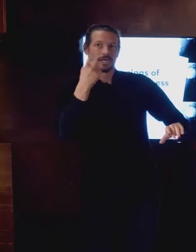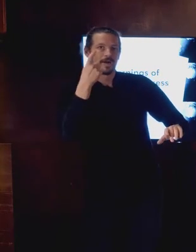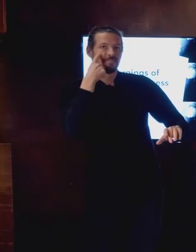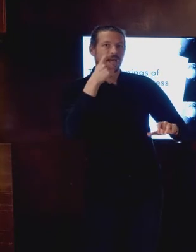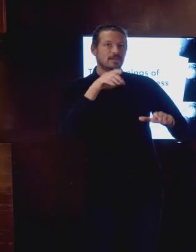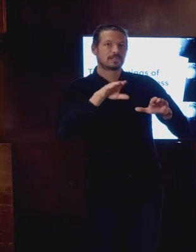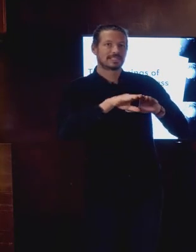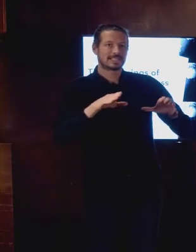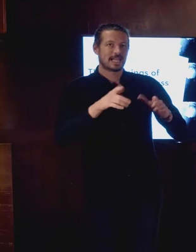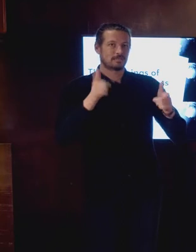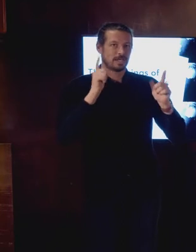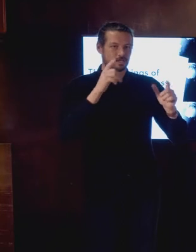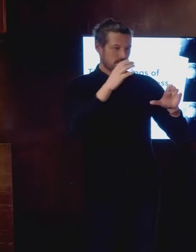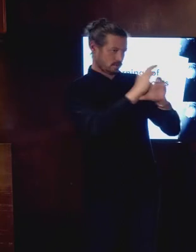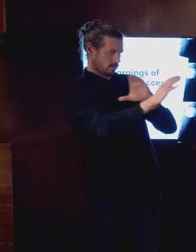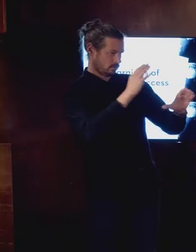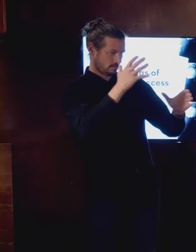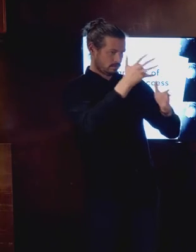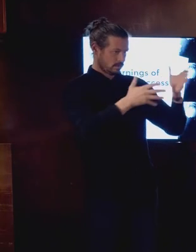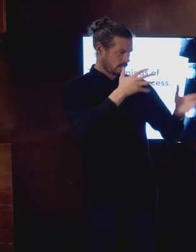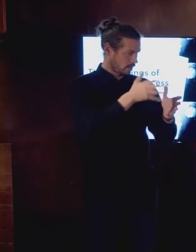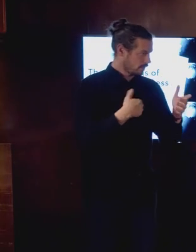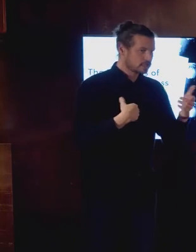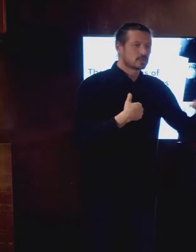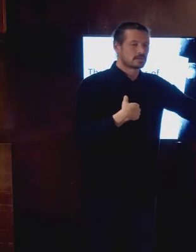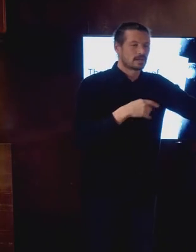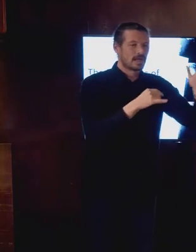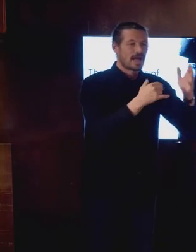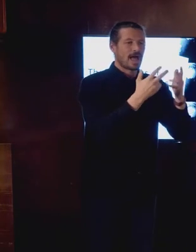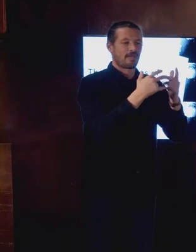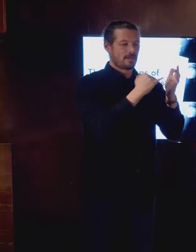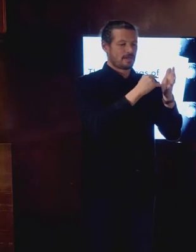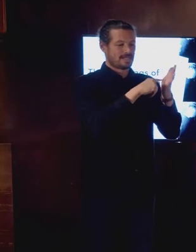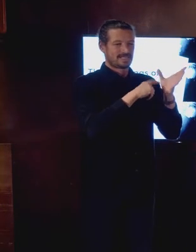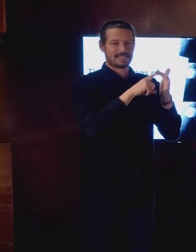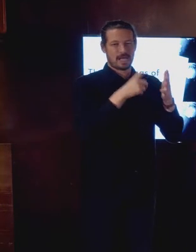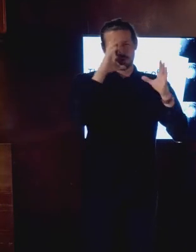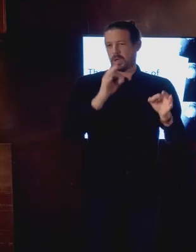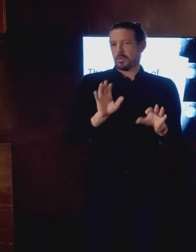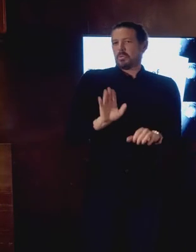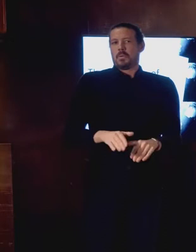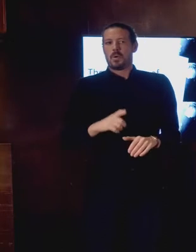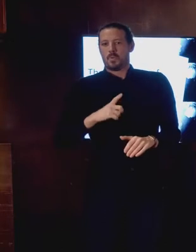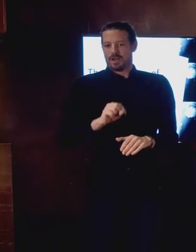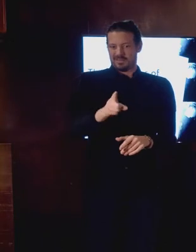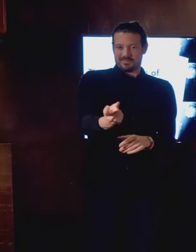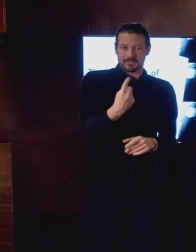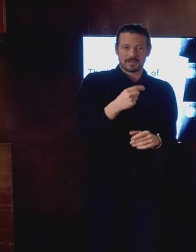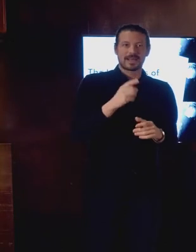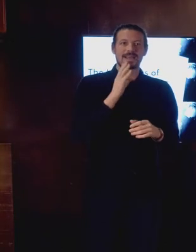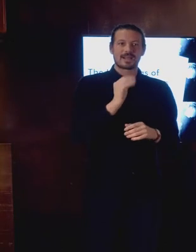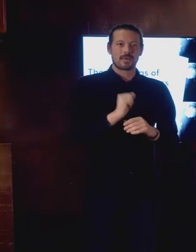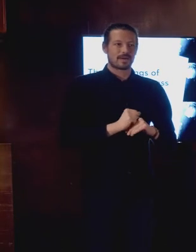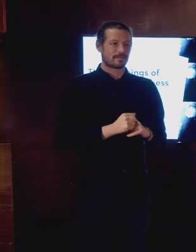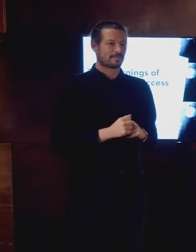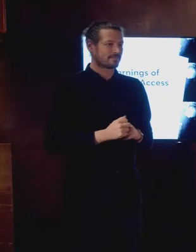But then once she wasn't on screen, we were like, hang on, let's just do this anyway because it's like people don't think about it